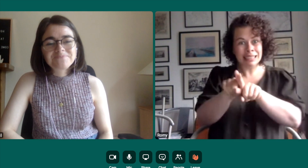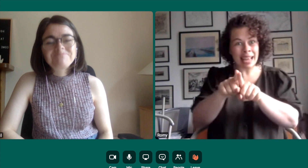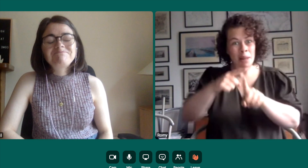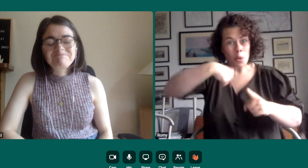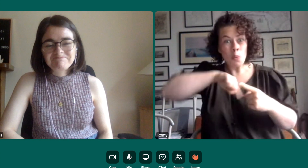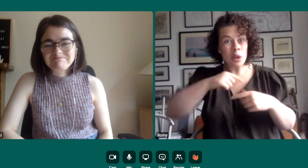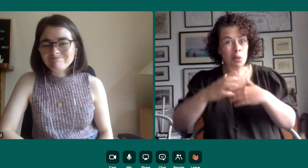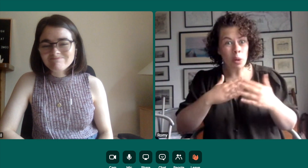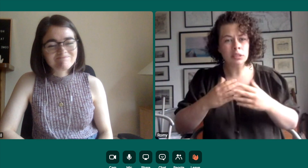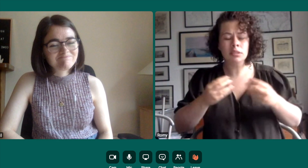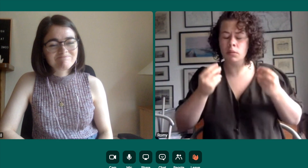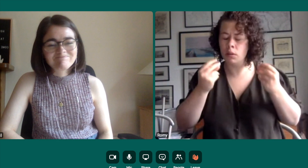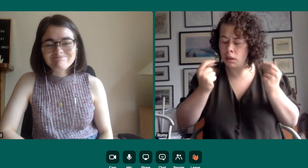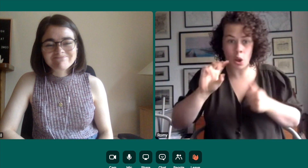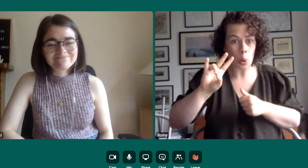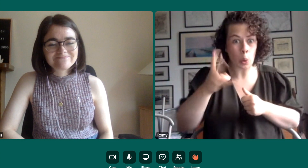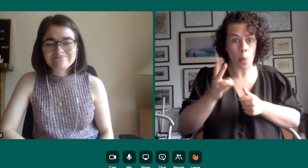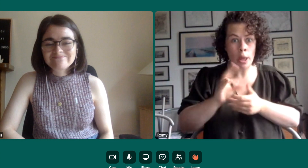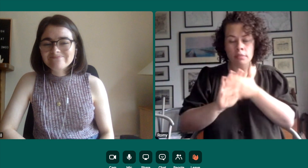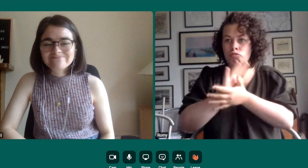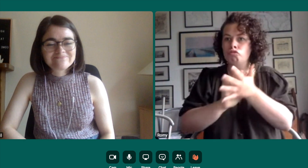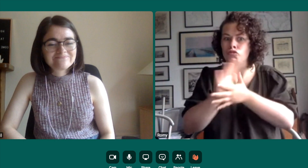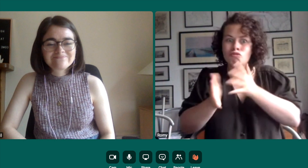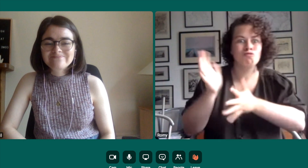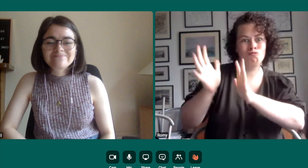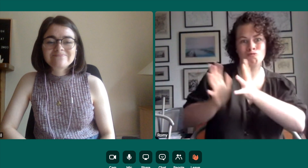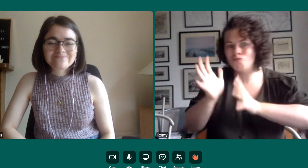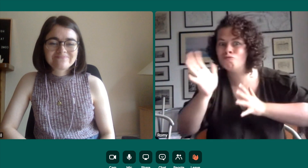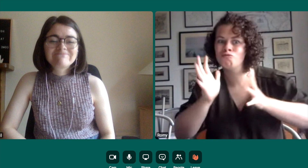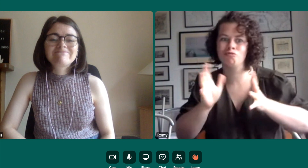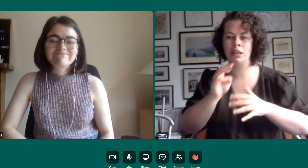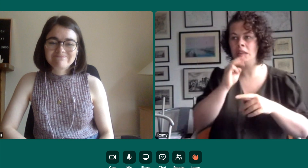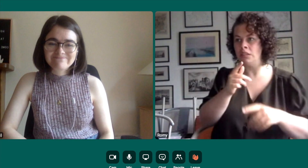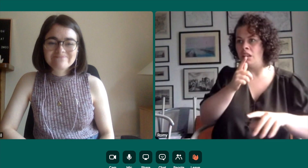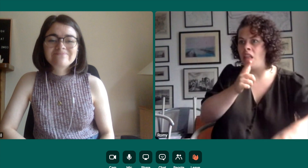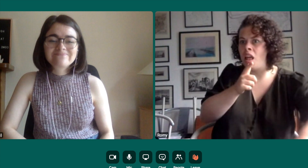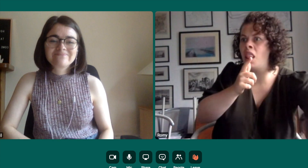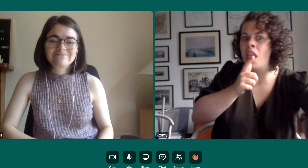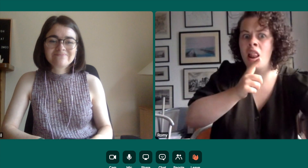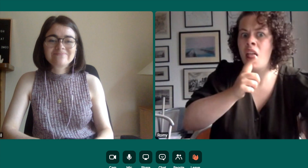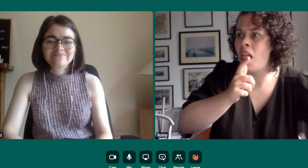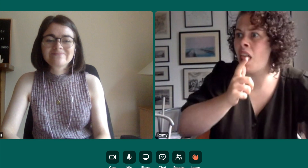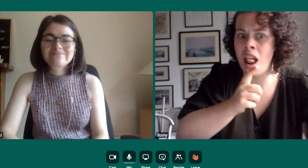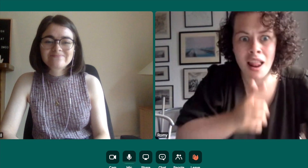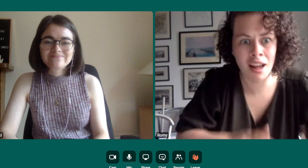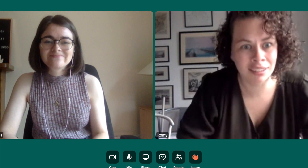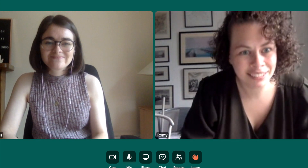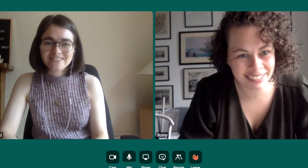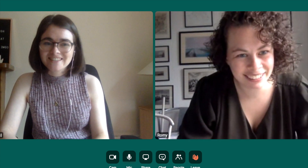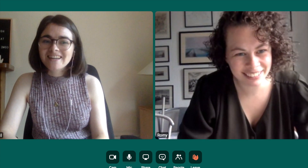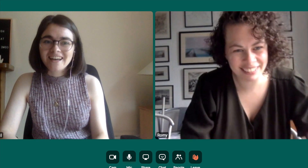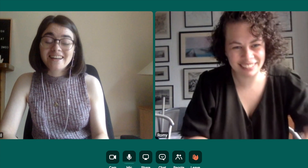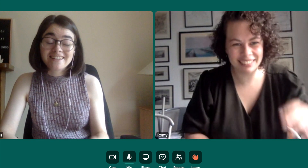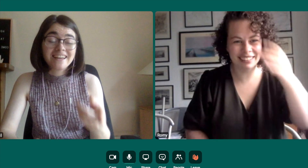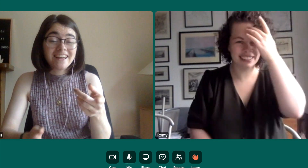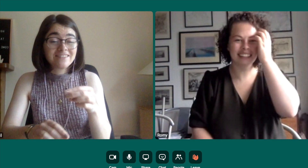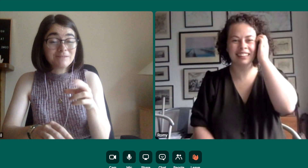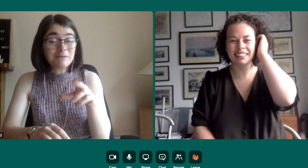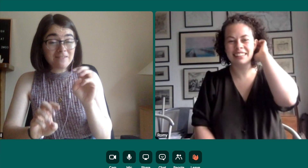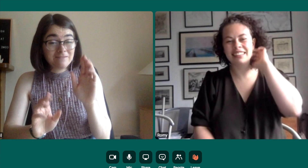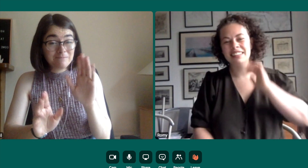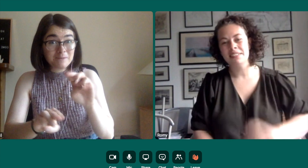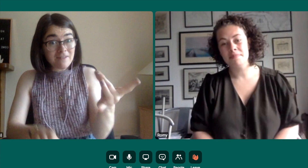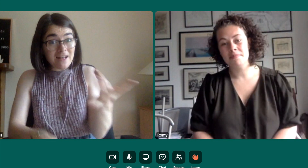as tough because it turns out we sign as quickly as we speak. Exactly. Yeah. Actually, I've been asked that. People have asked me, do you do